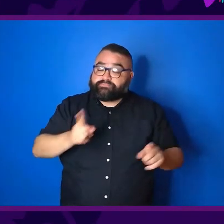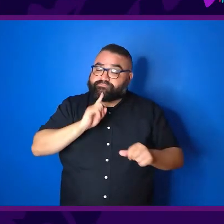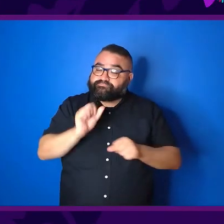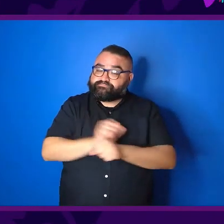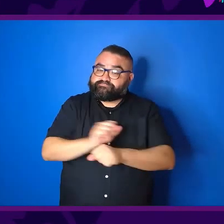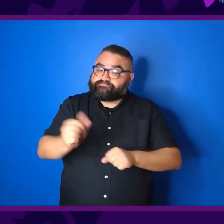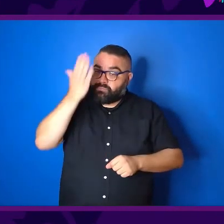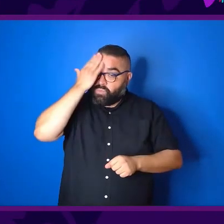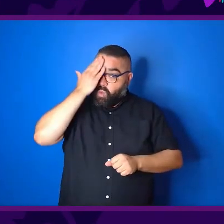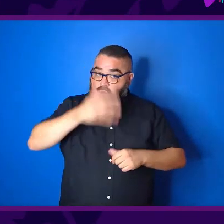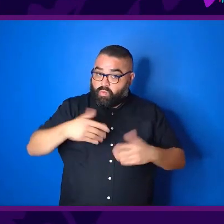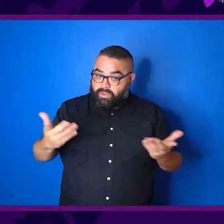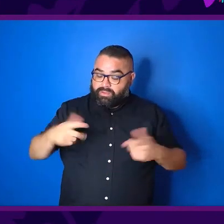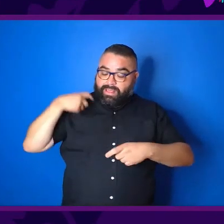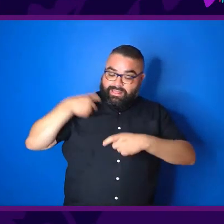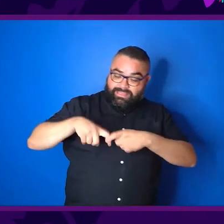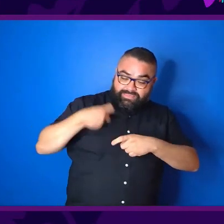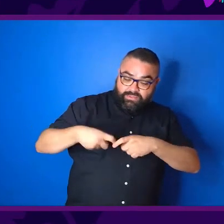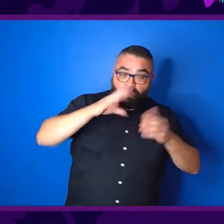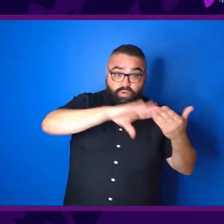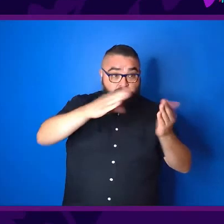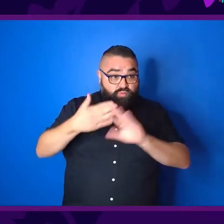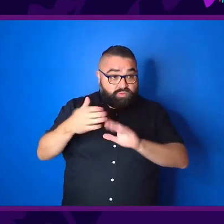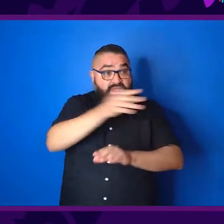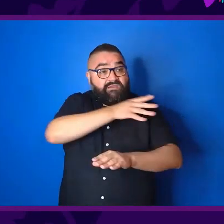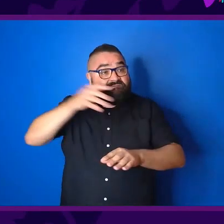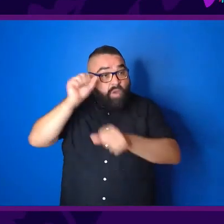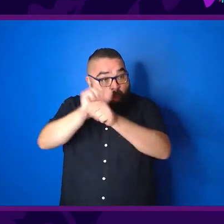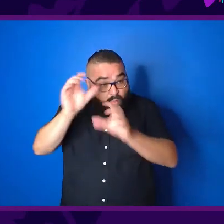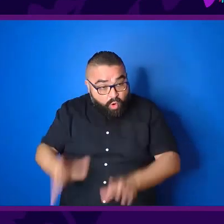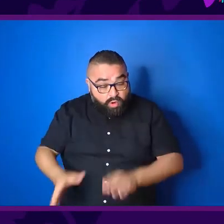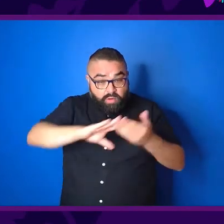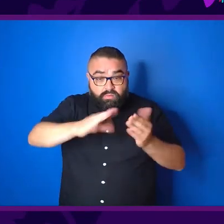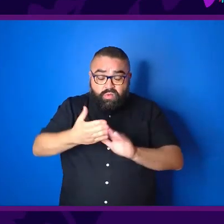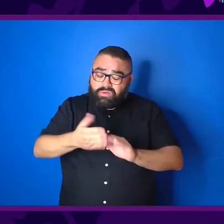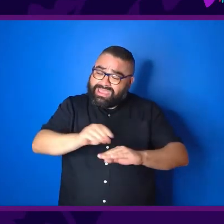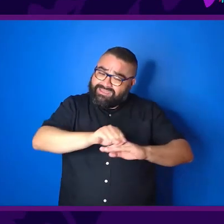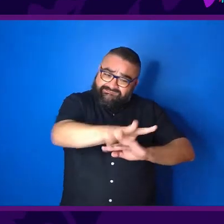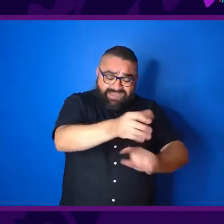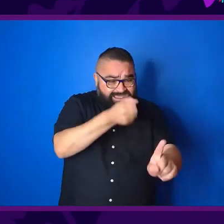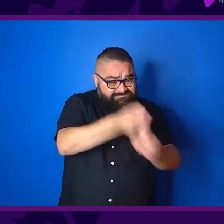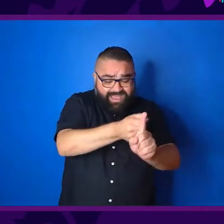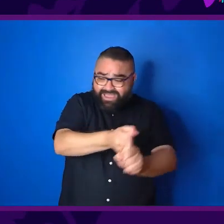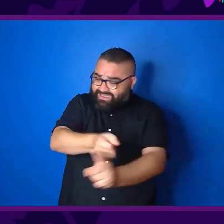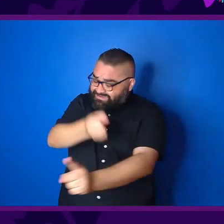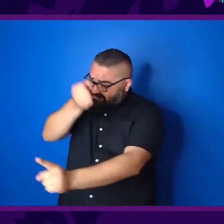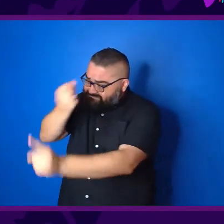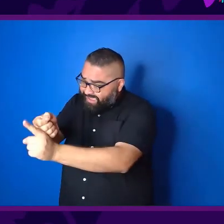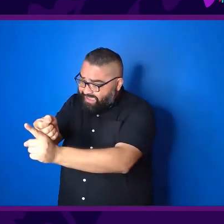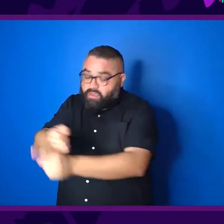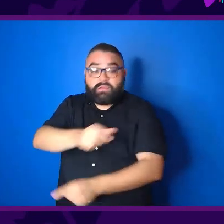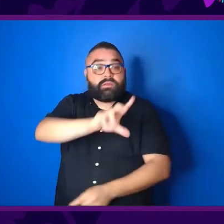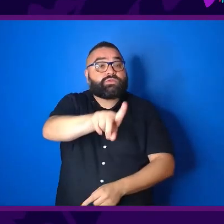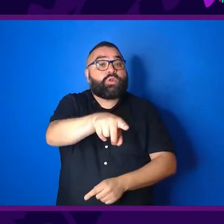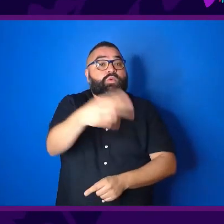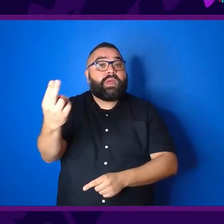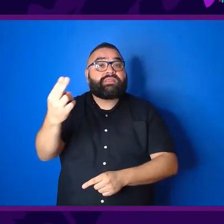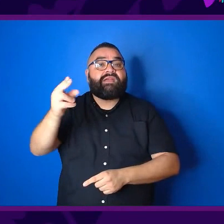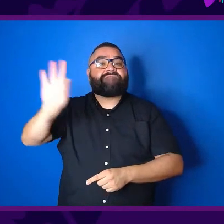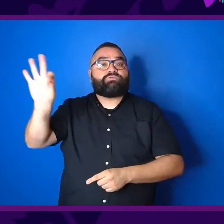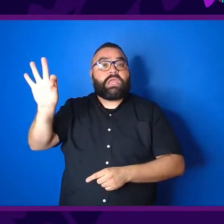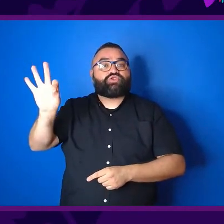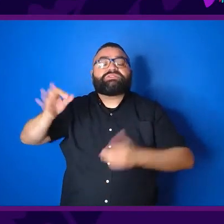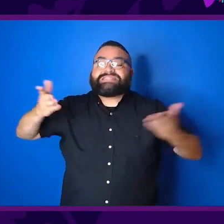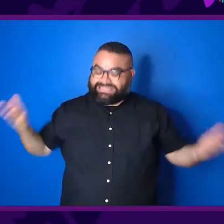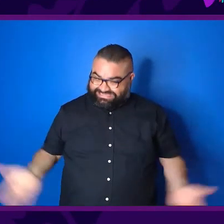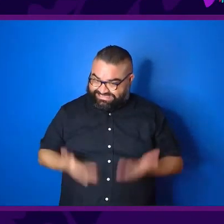the farm worker community, they're being affected. And the Dolores Huerta Foundation is here trying to